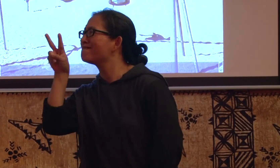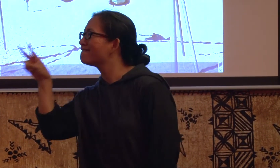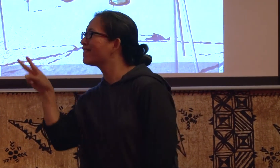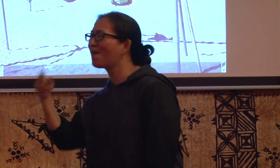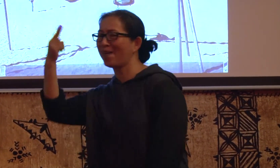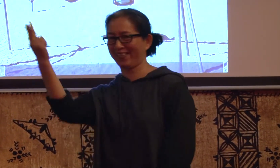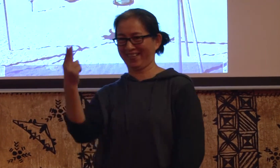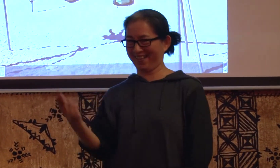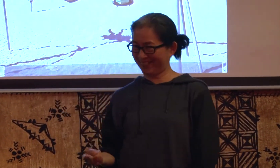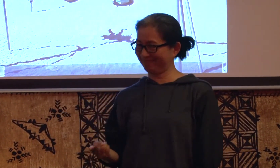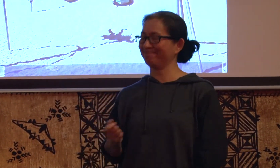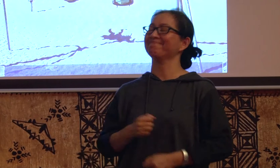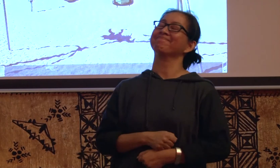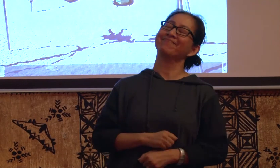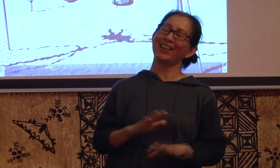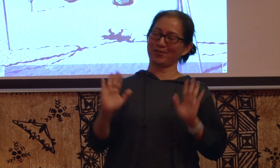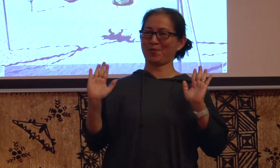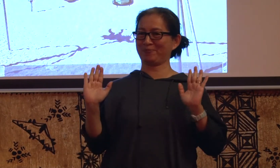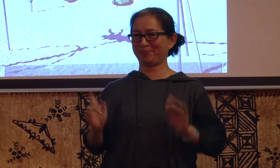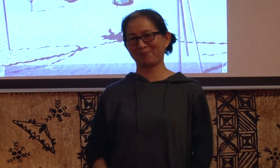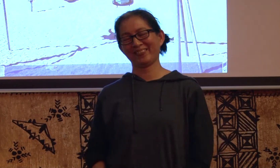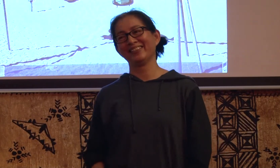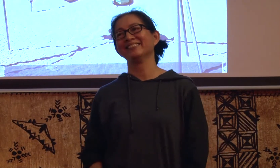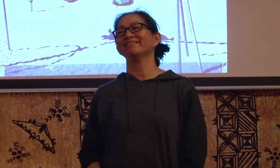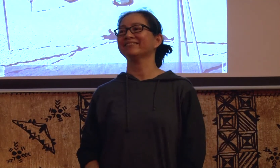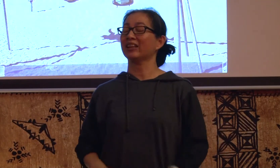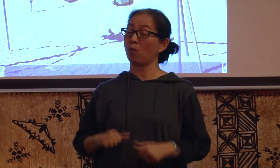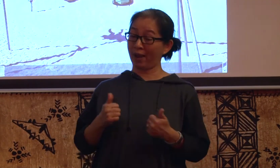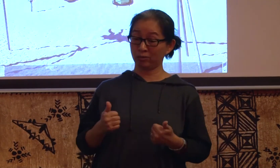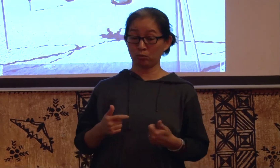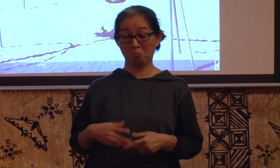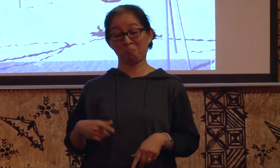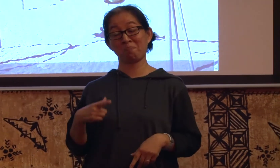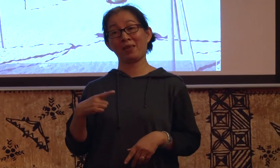I love art. I love to look at it. I love to appreciate it.